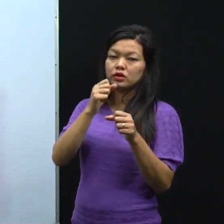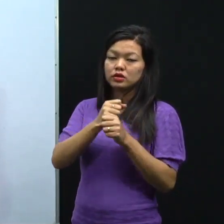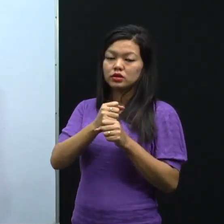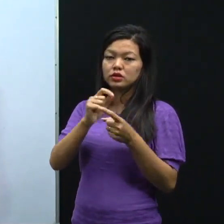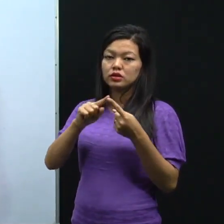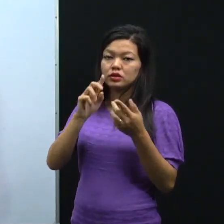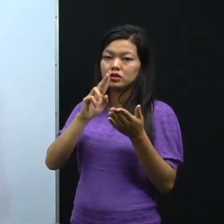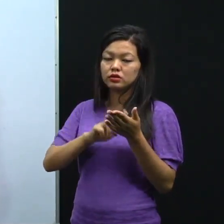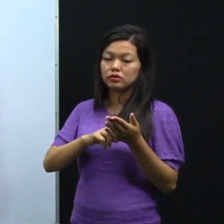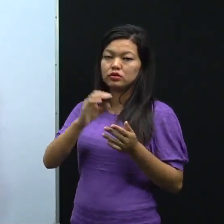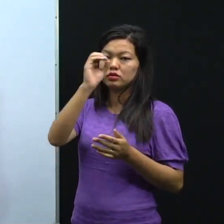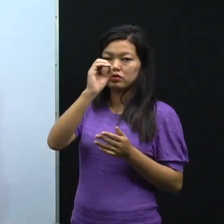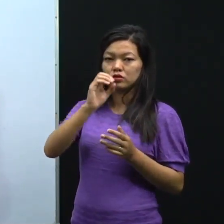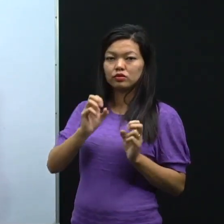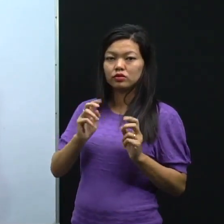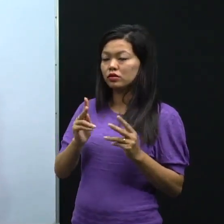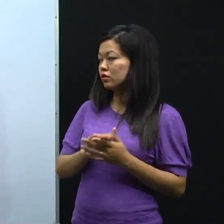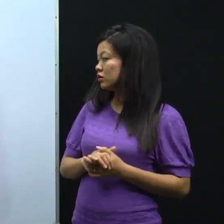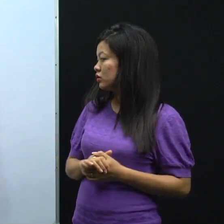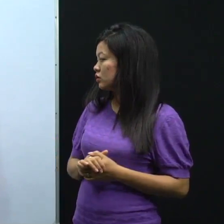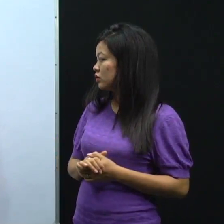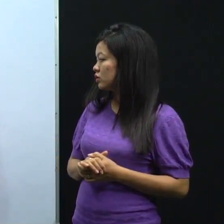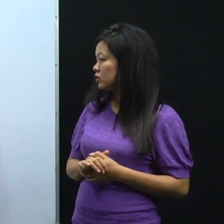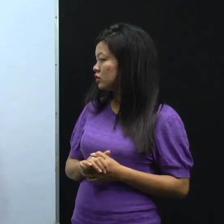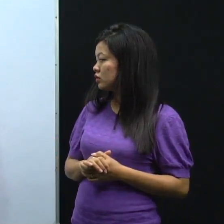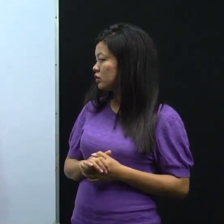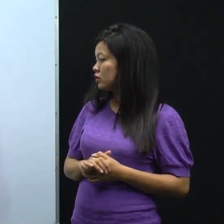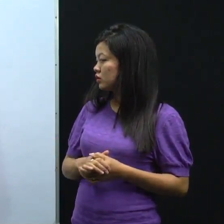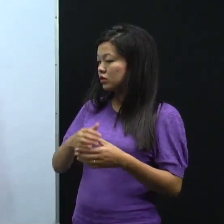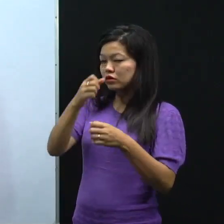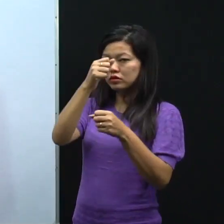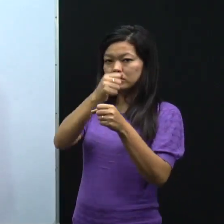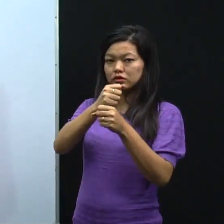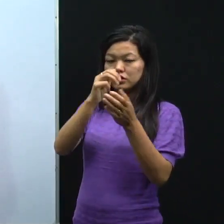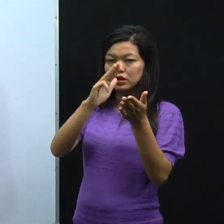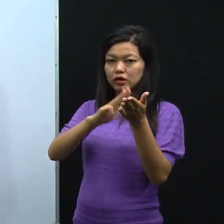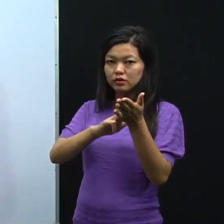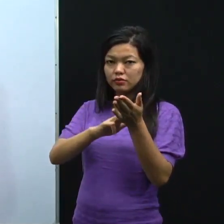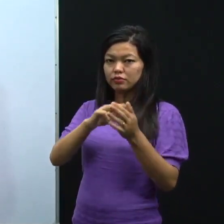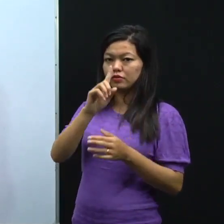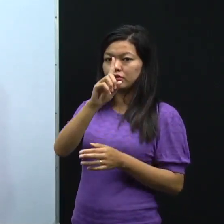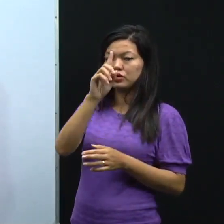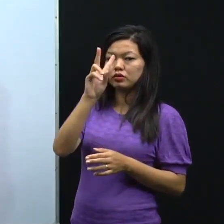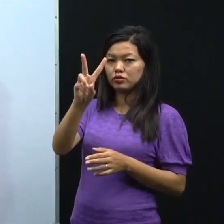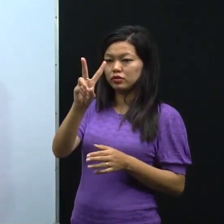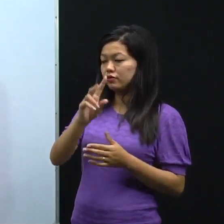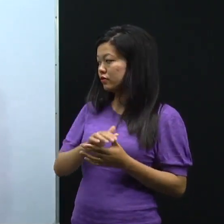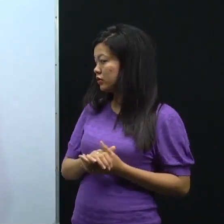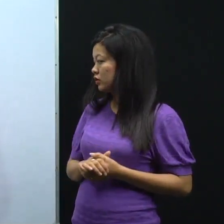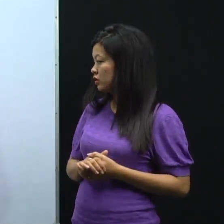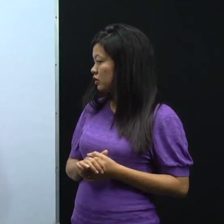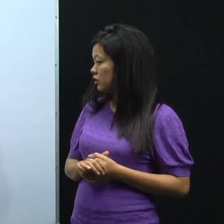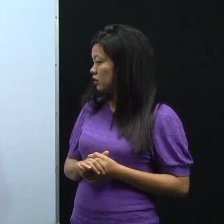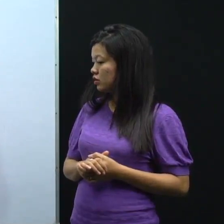is 12 gram of oxygen. That means here we'll write 12, okay? So given mass is 12. And